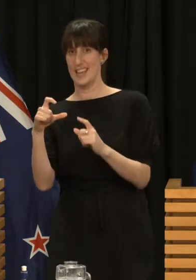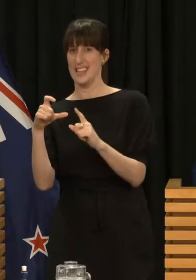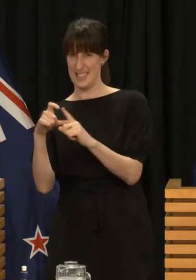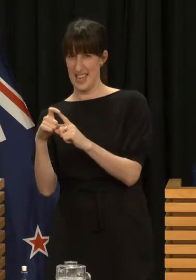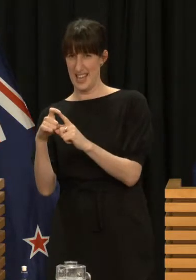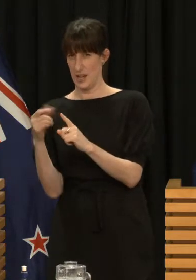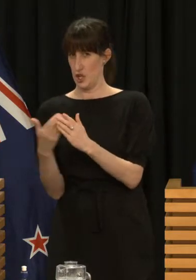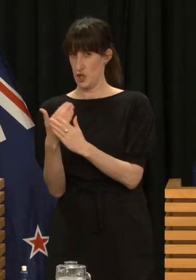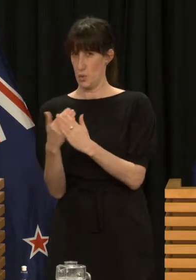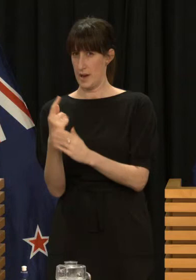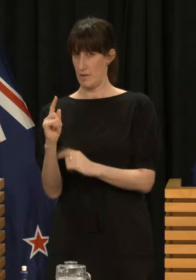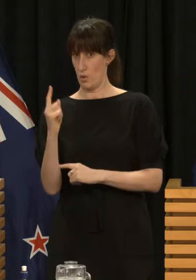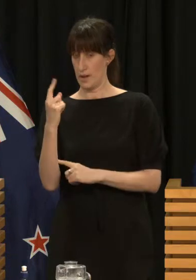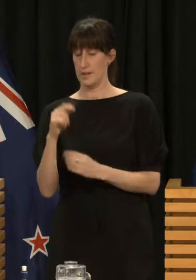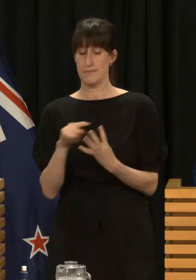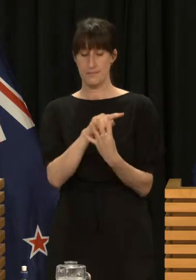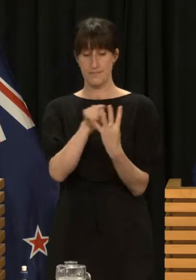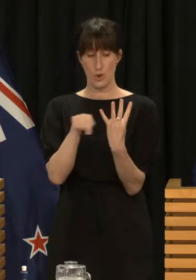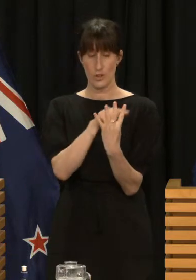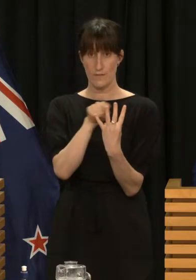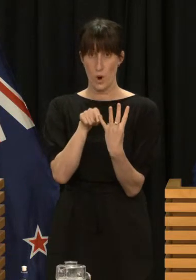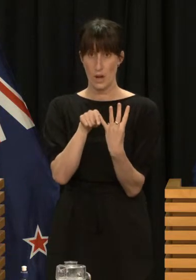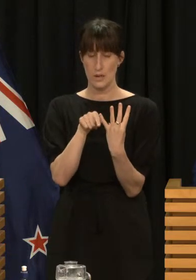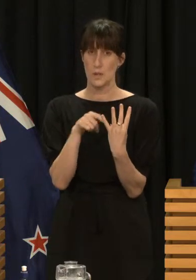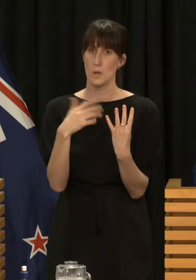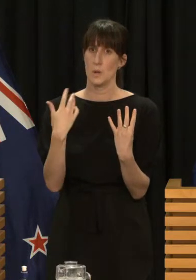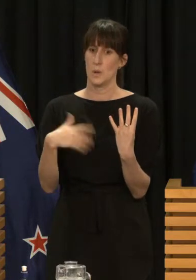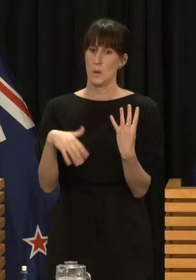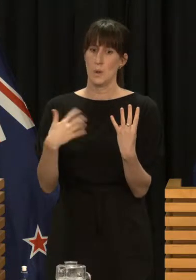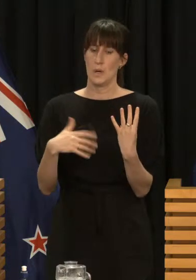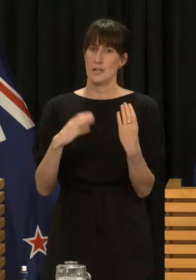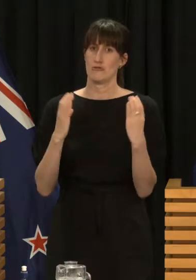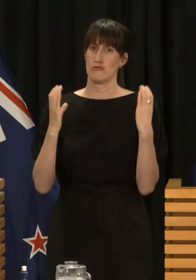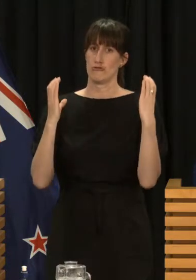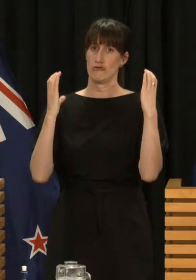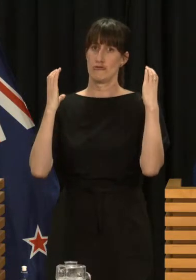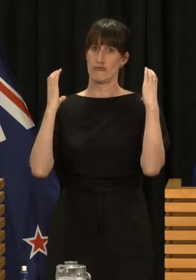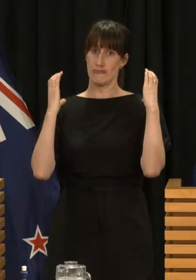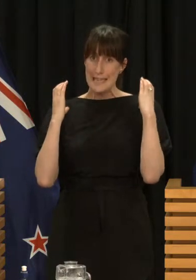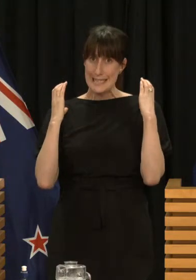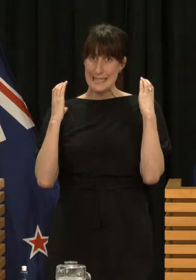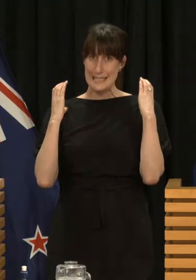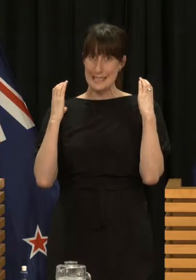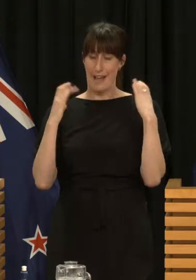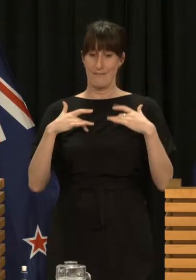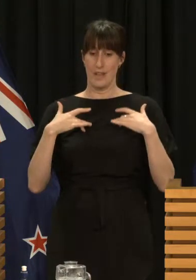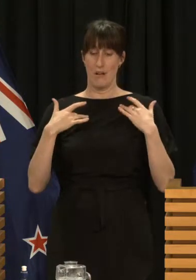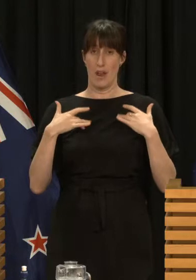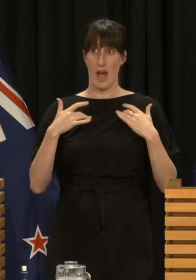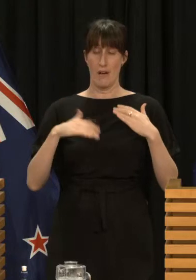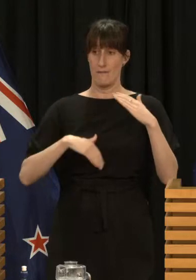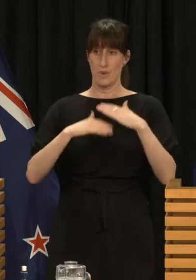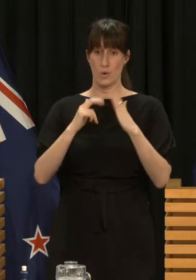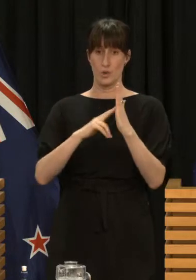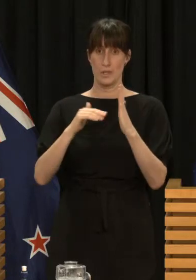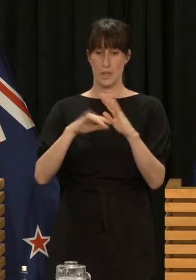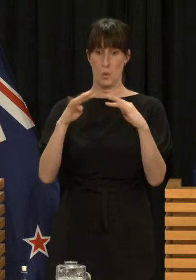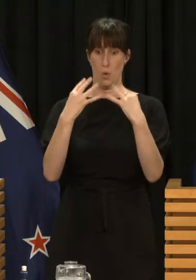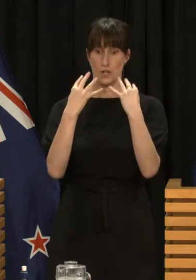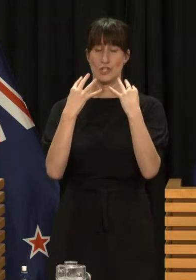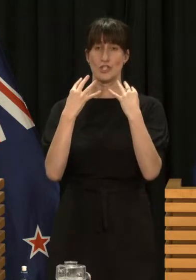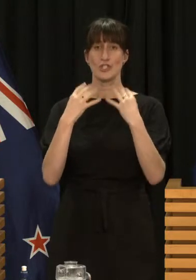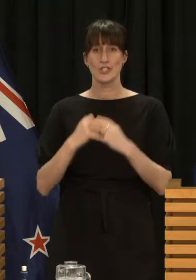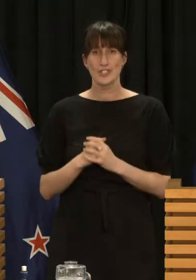understandably feel the weight of the entire country on their shoulders at this point. As we've said repeatedly, it